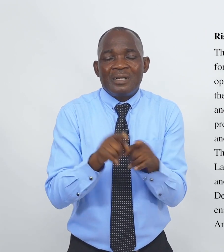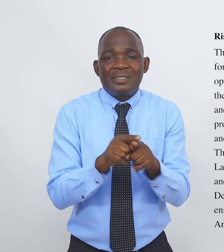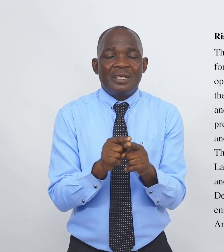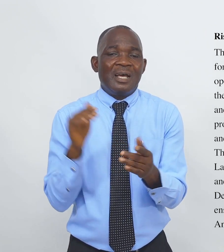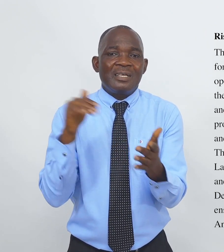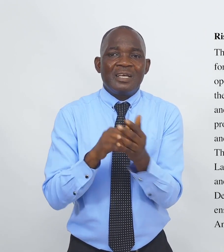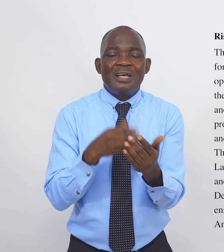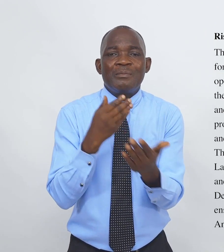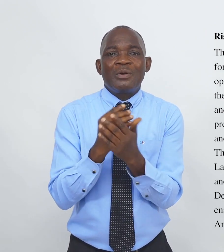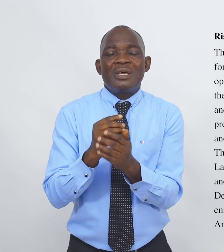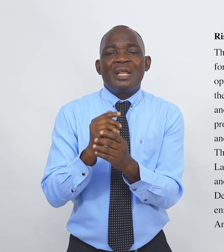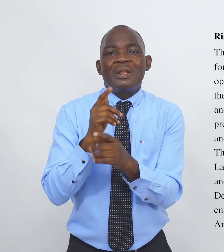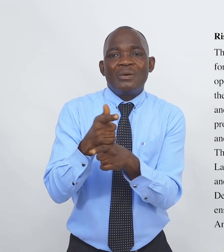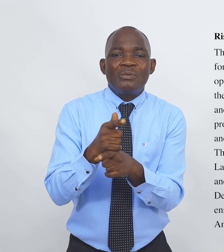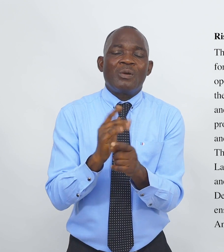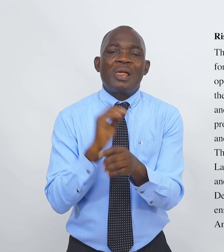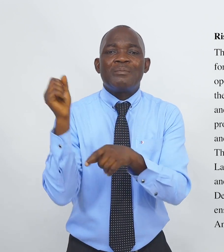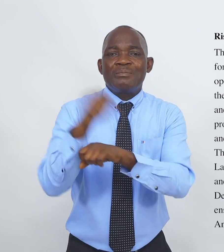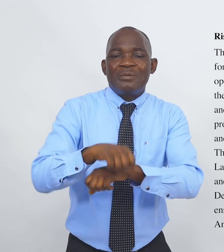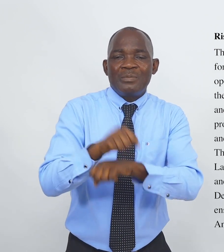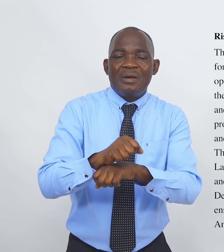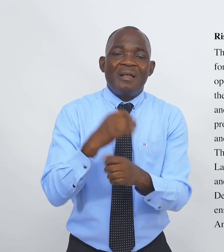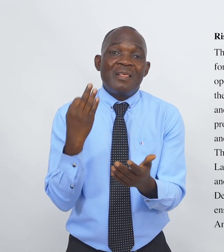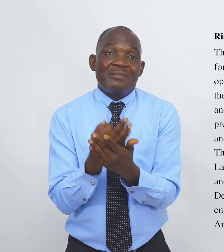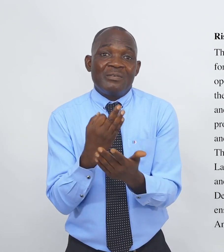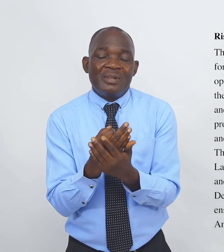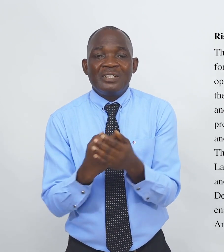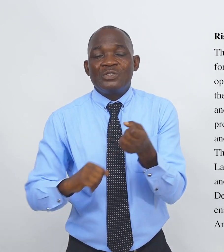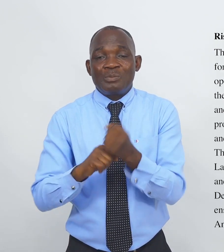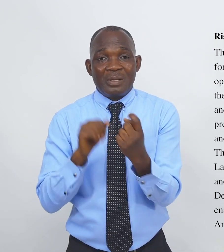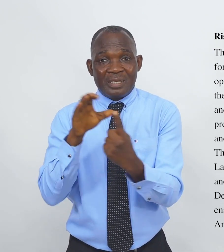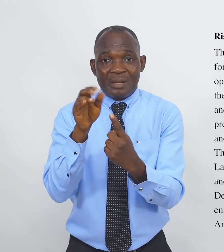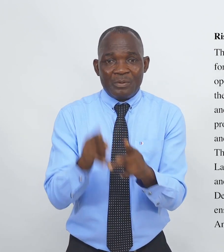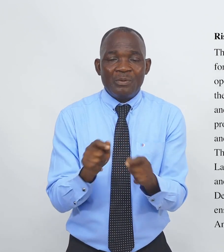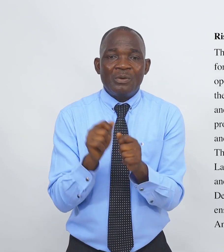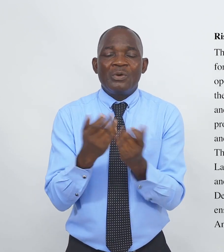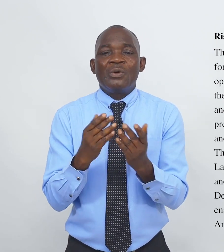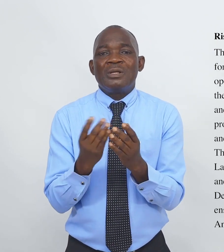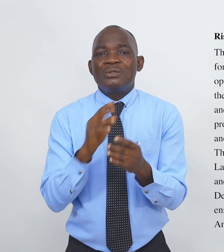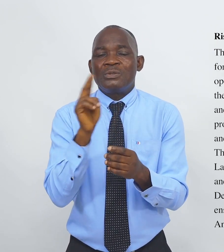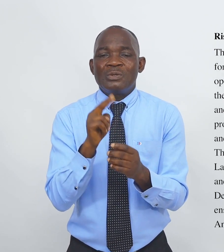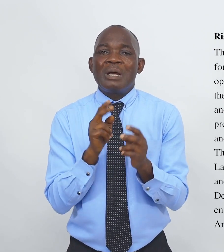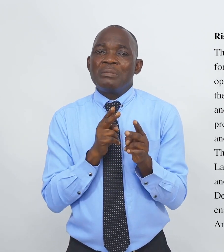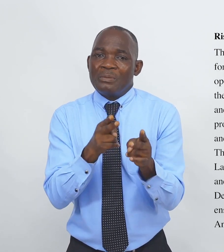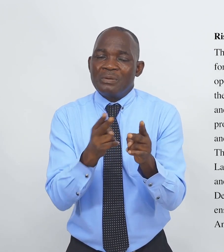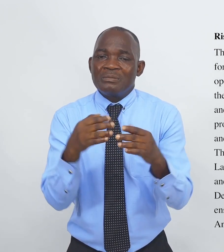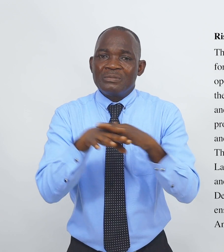anti-money laundering, or combating the financing of terrorism and the proliferation of weapons of mass